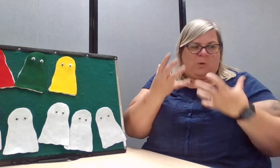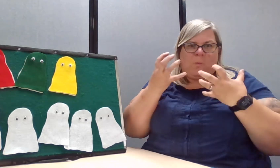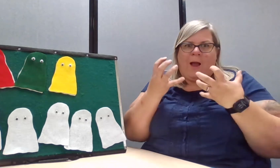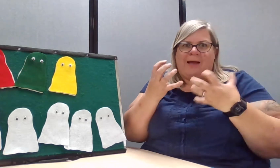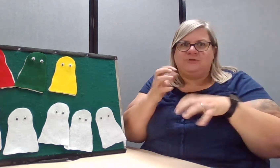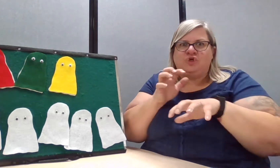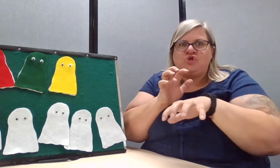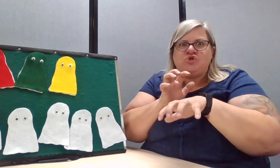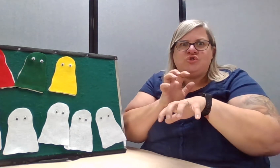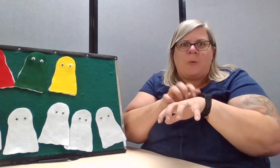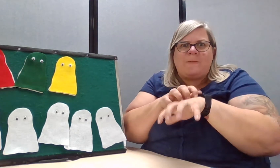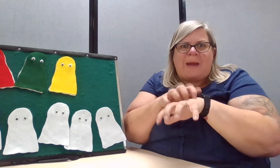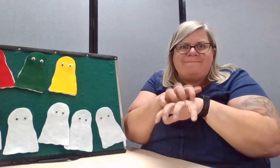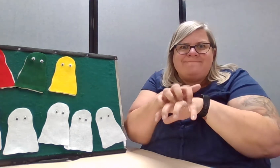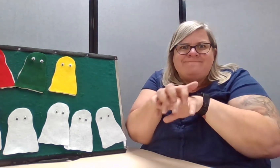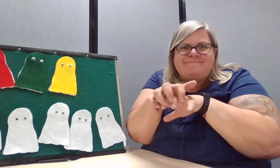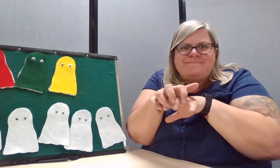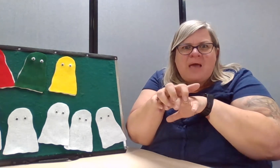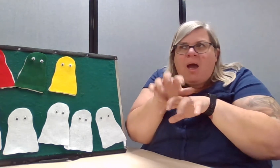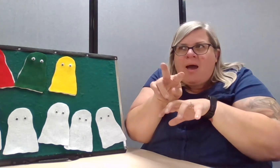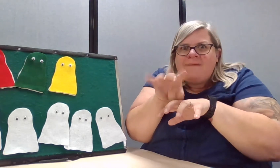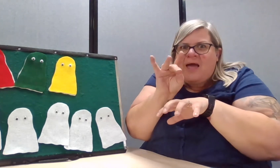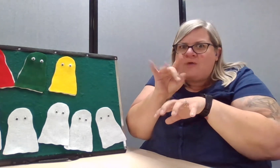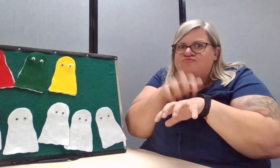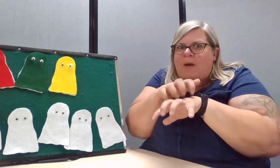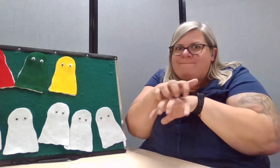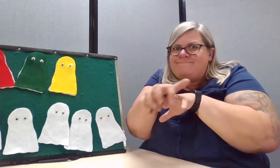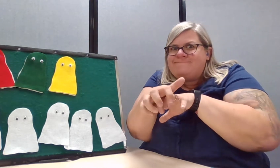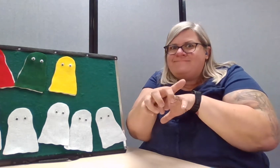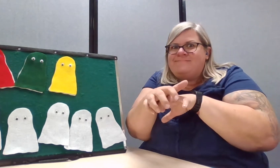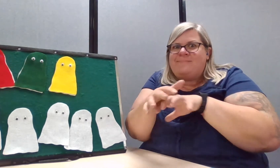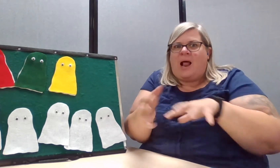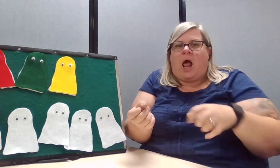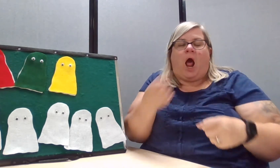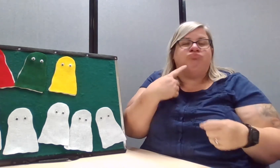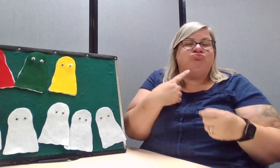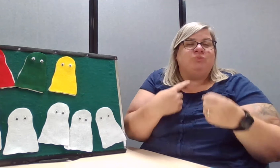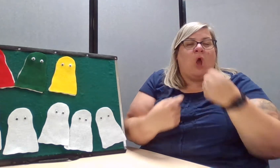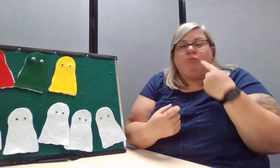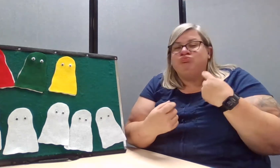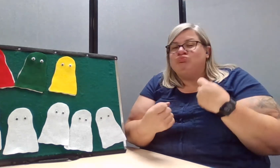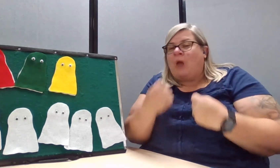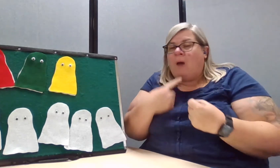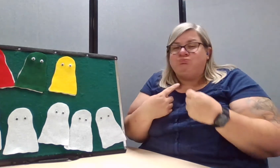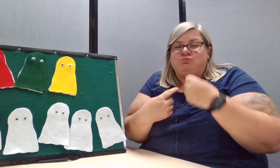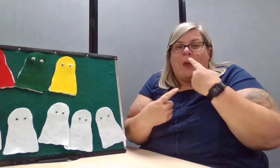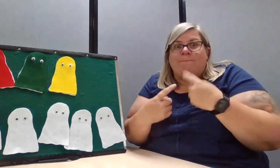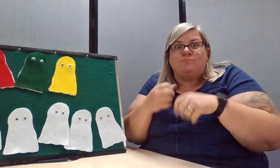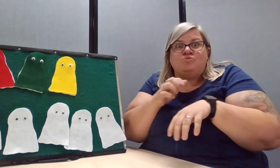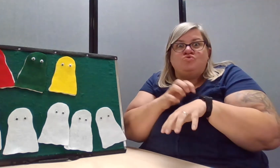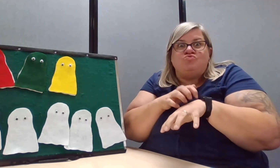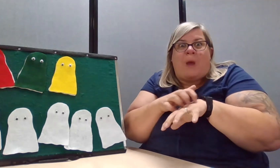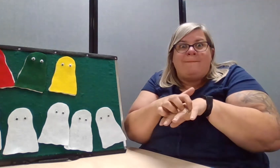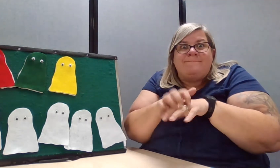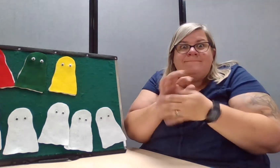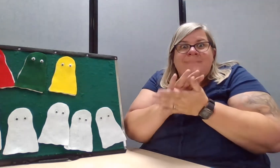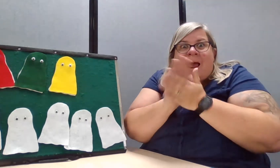kitchen and decided to try the grapes and ate all the